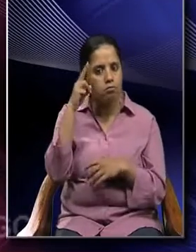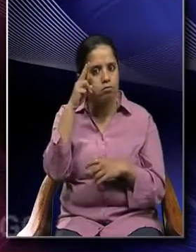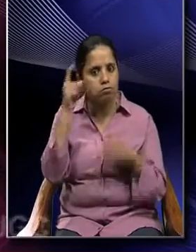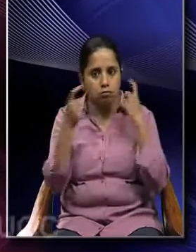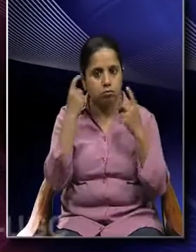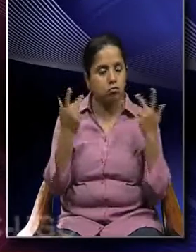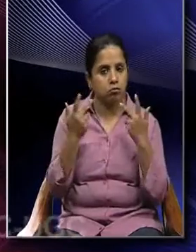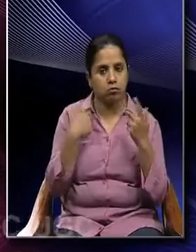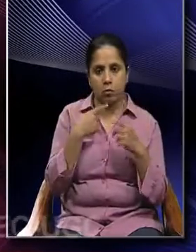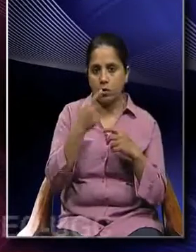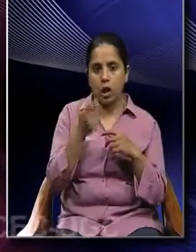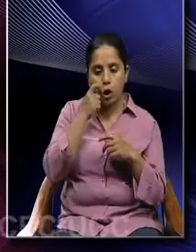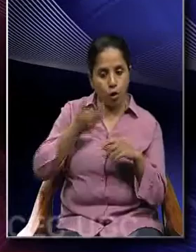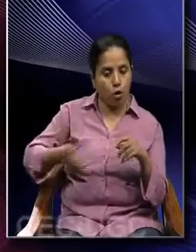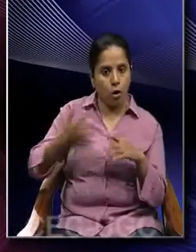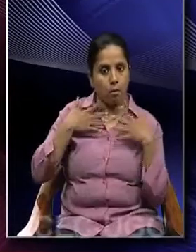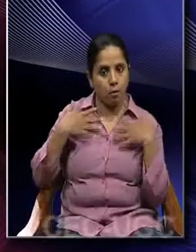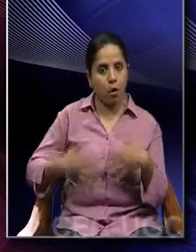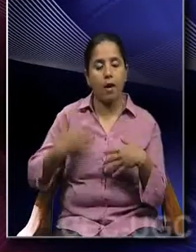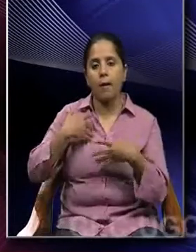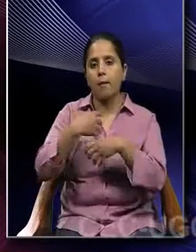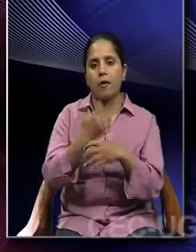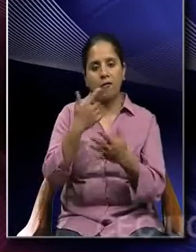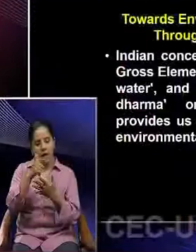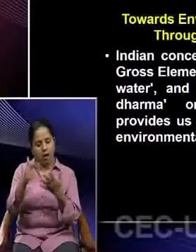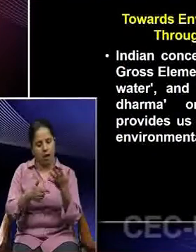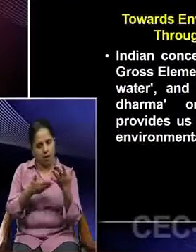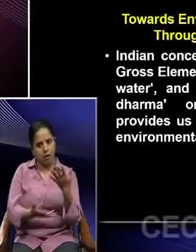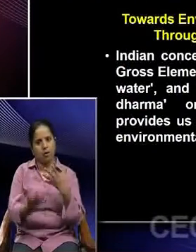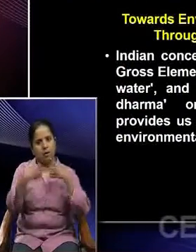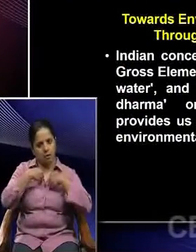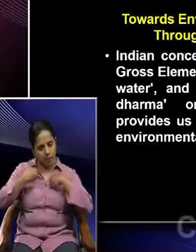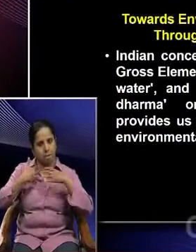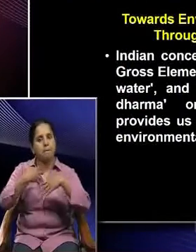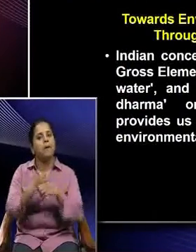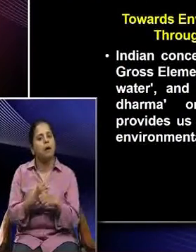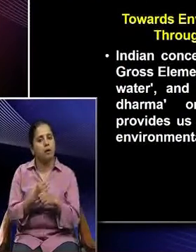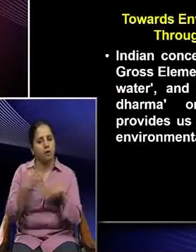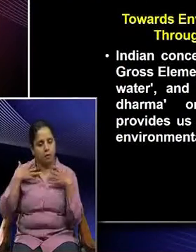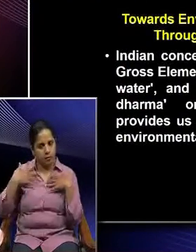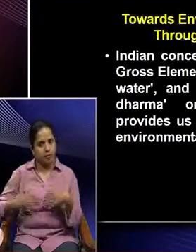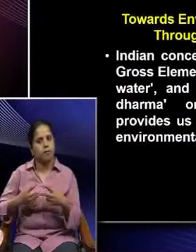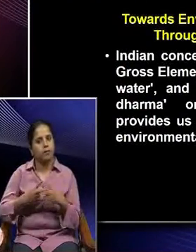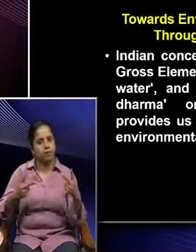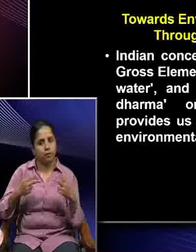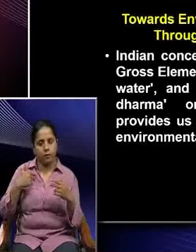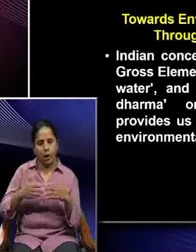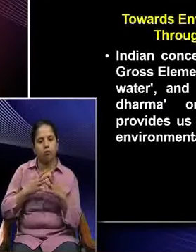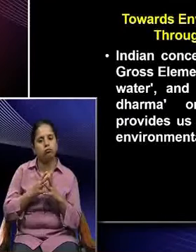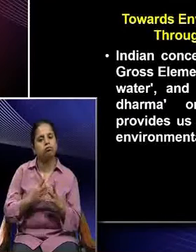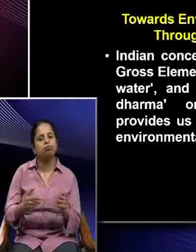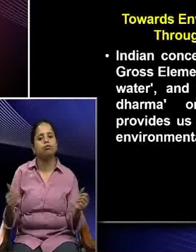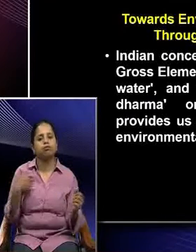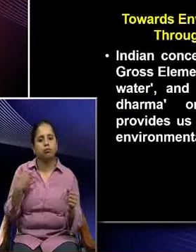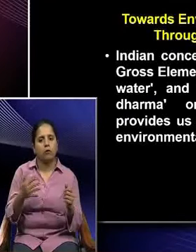say that our human body is made of these 5 elements, and eventually it is going to get dissolved in